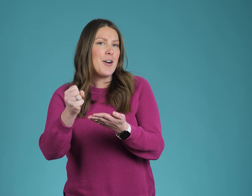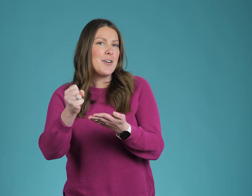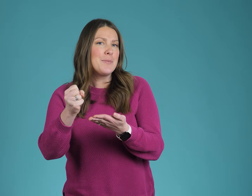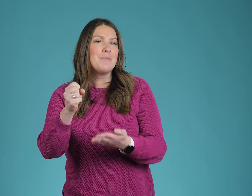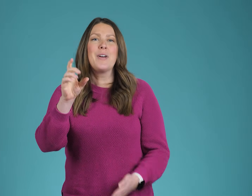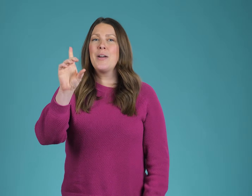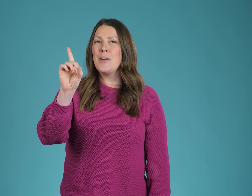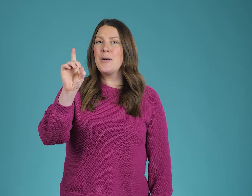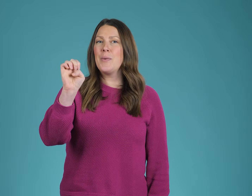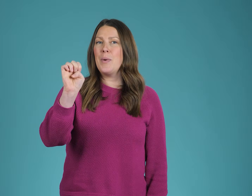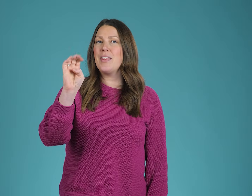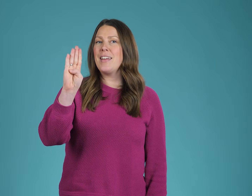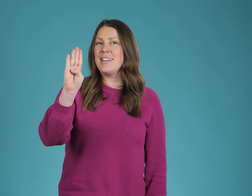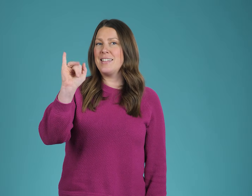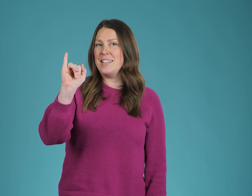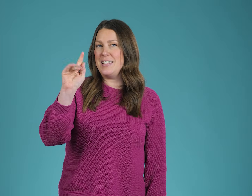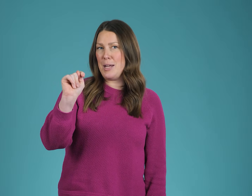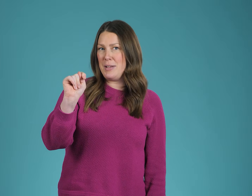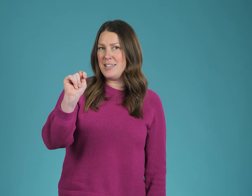card with debit.